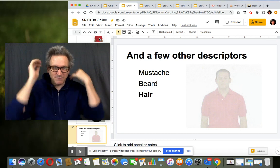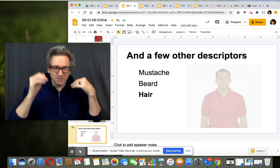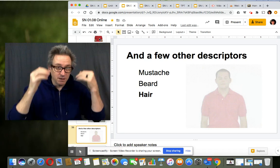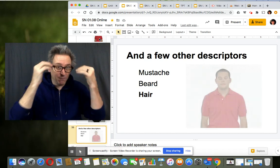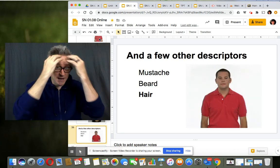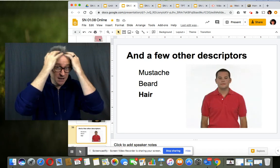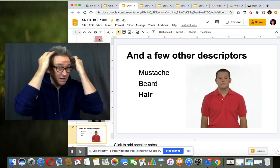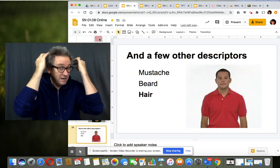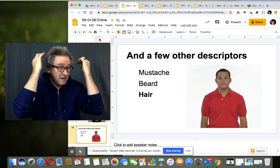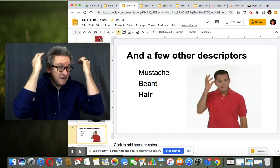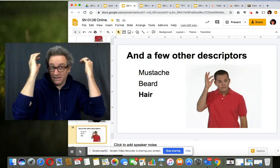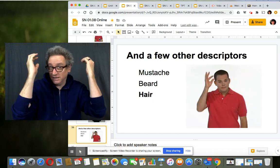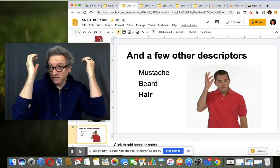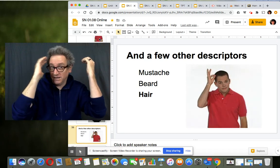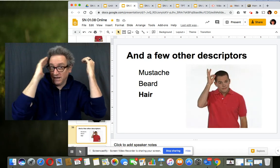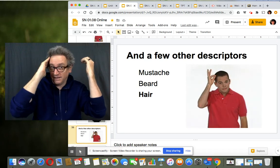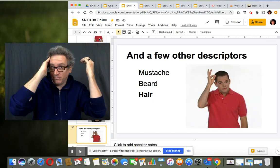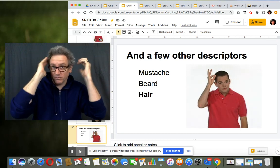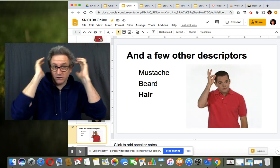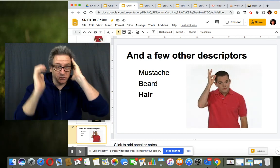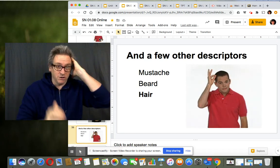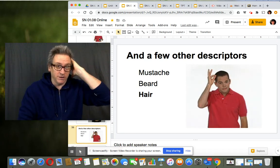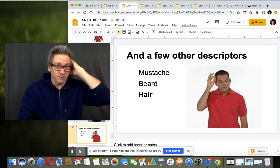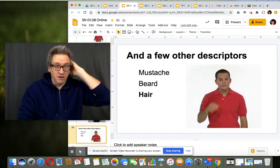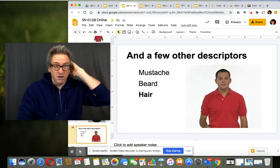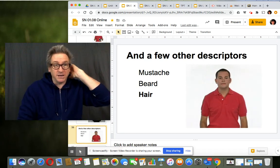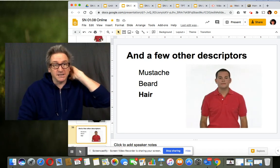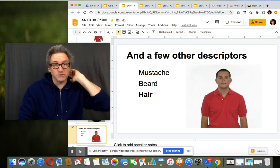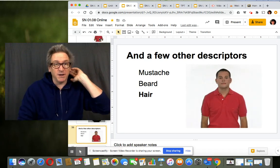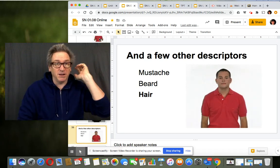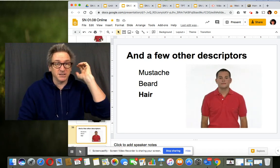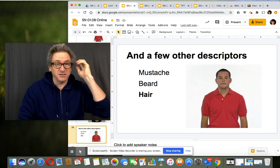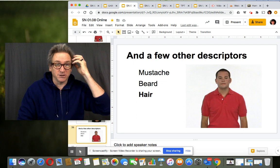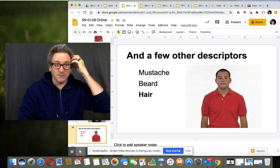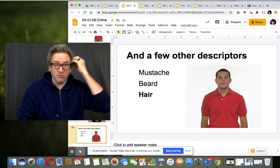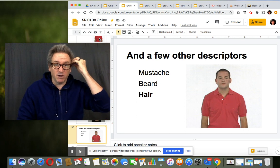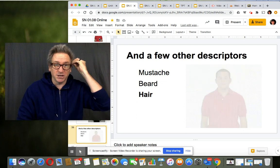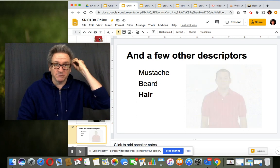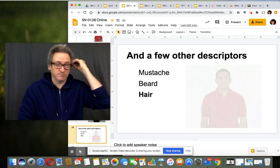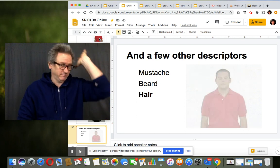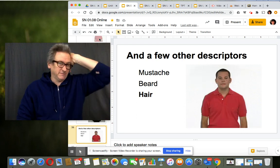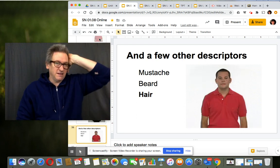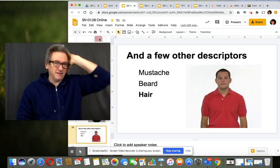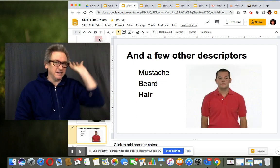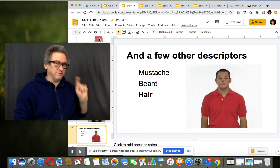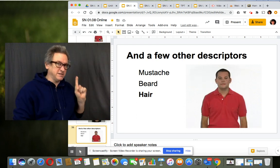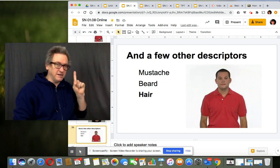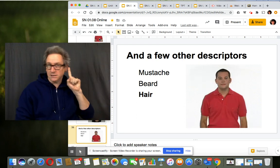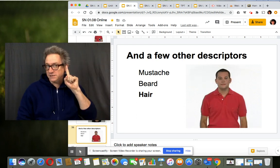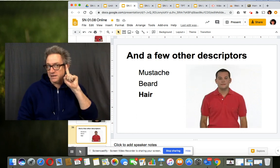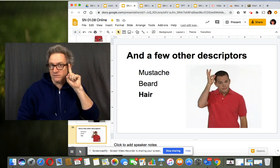cut. Mine is at that point where it's just going crazy. So I apologize. You're going to be watching. This side